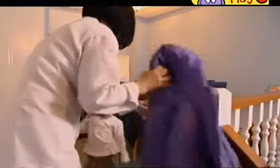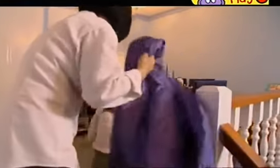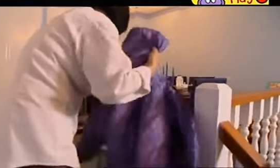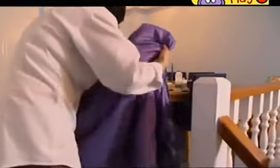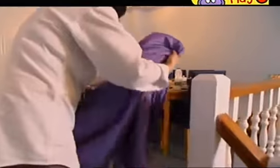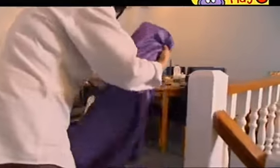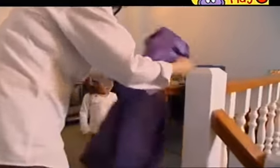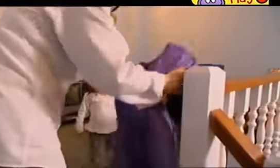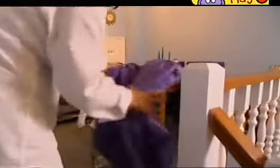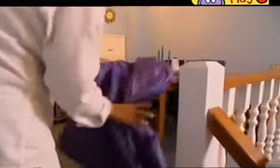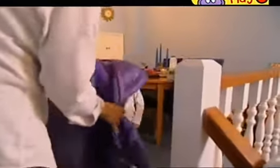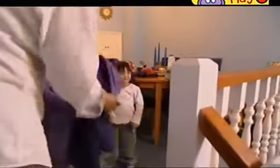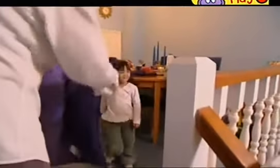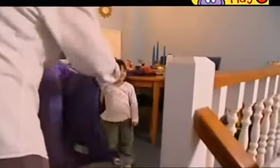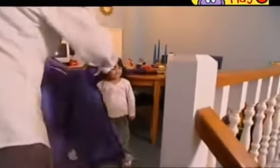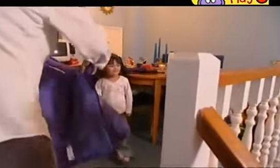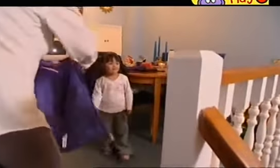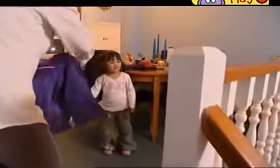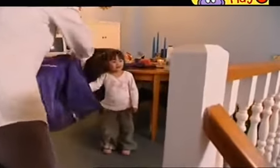Now put on your coat, Livy May.